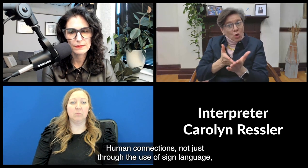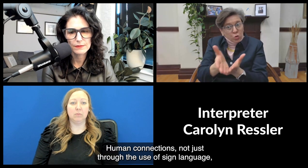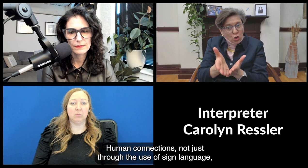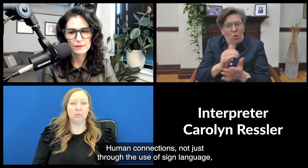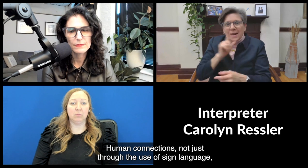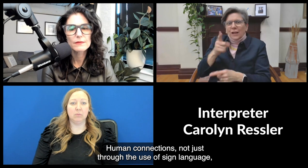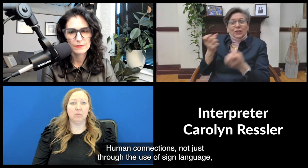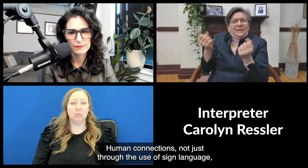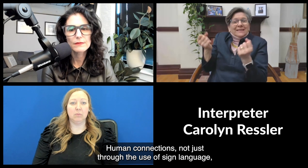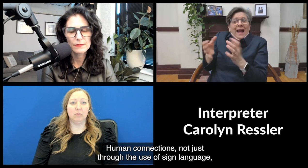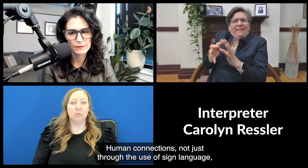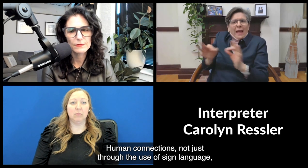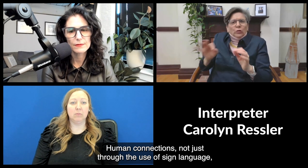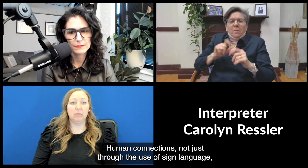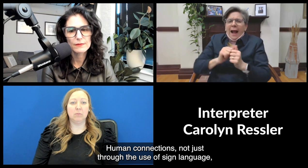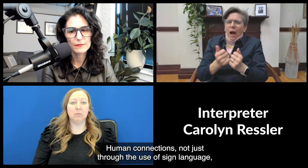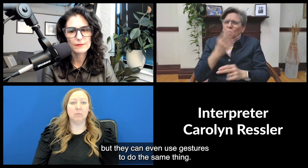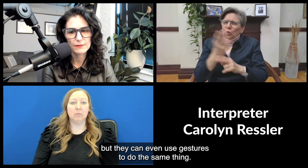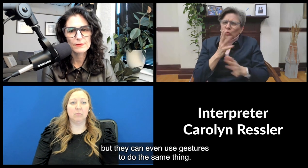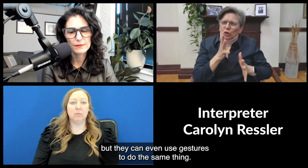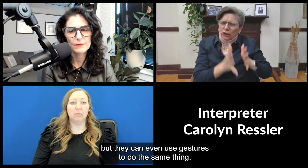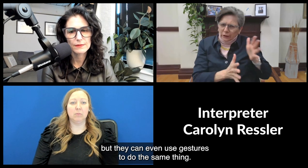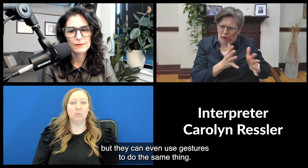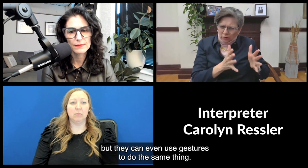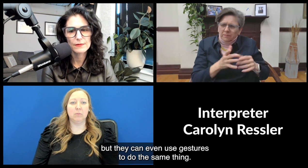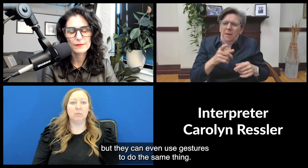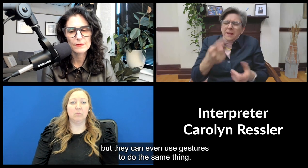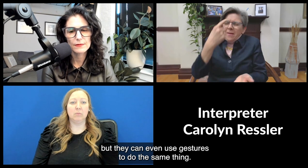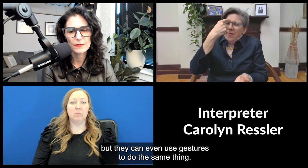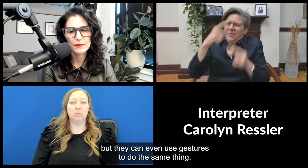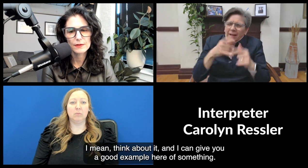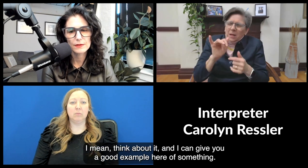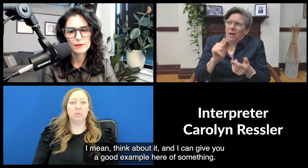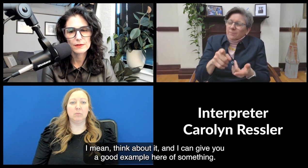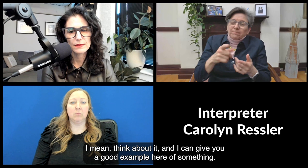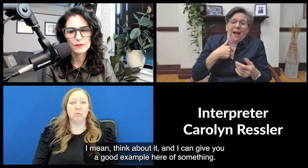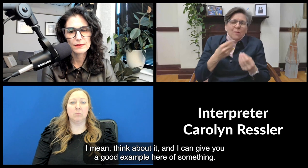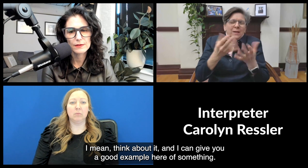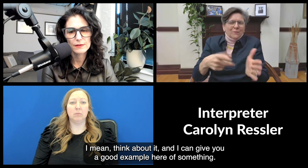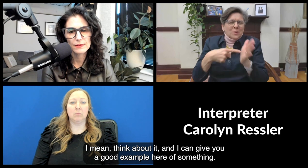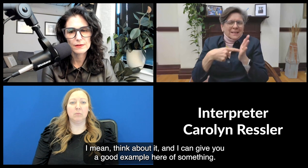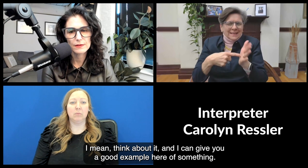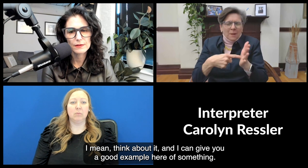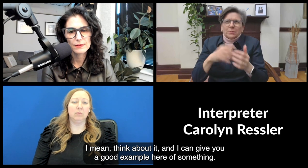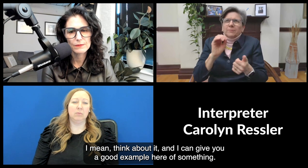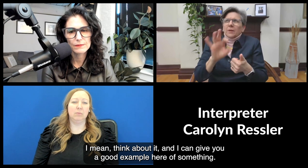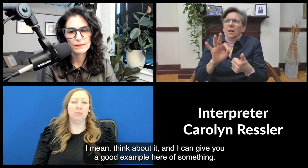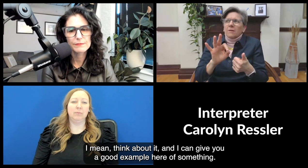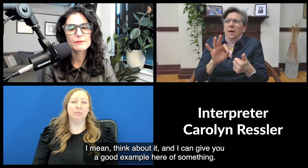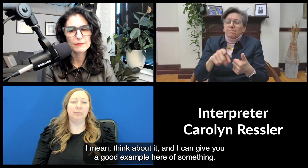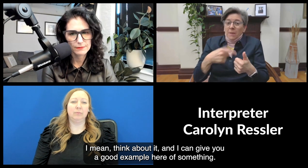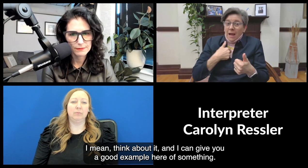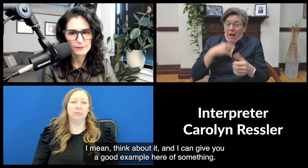human connections in doing so. Human connections, not just through the use of sign language, but they can even use gestures to do the same thing. I mean, think about